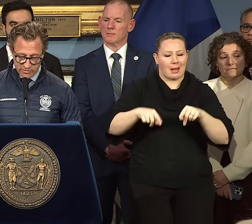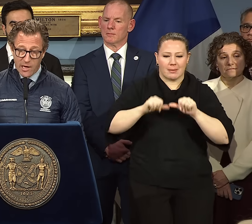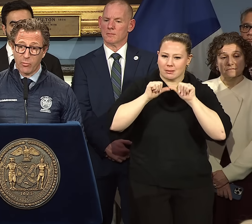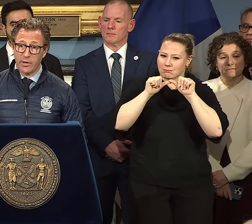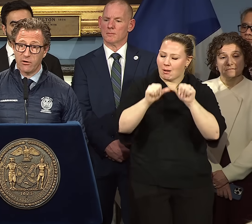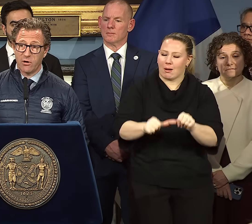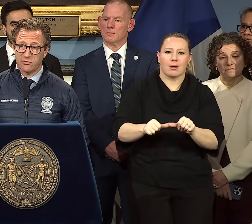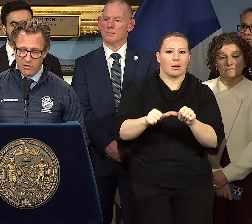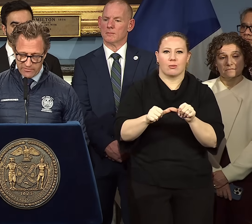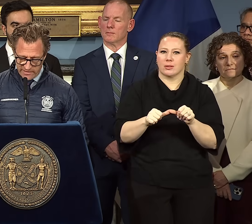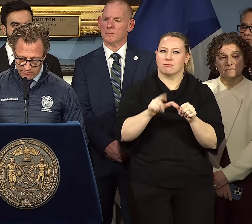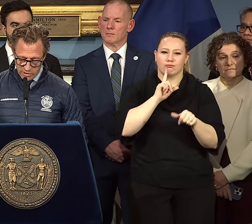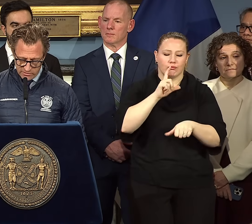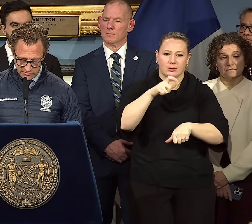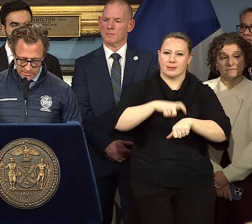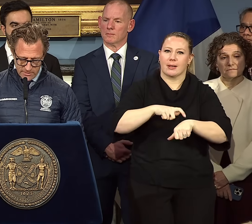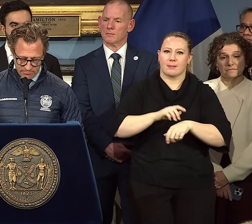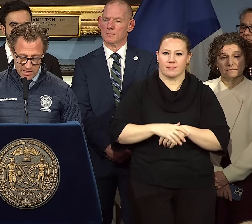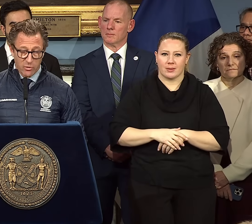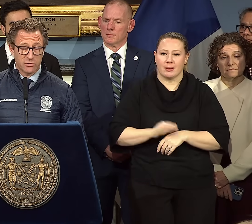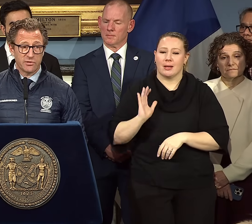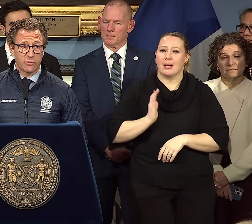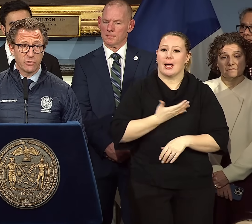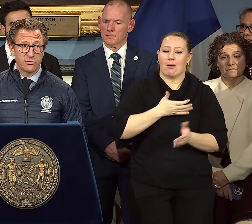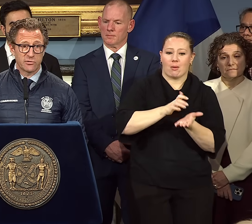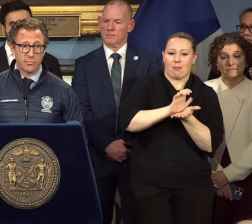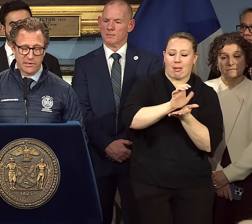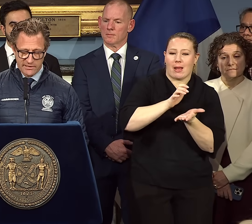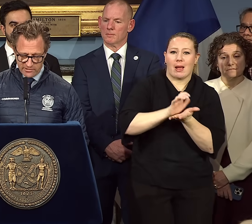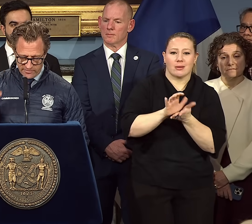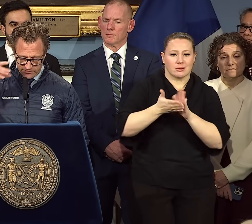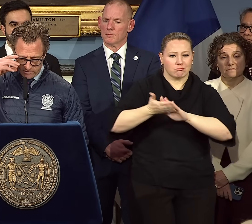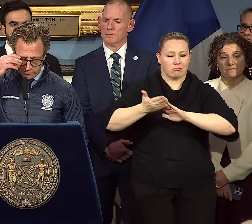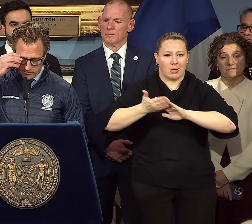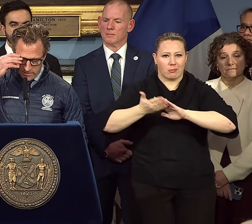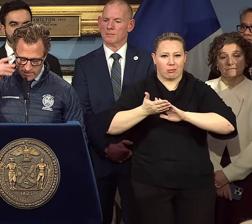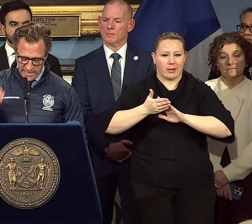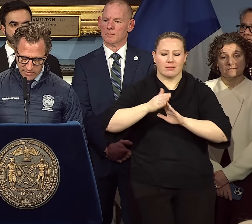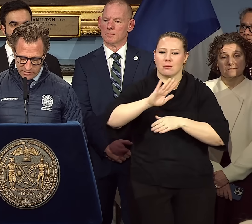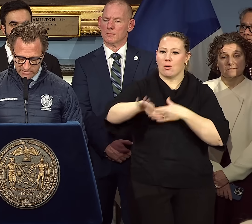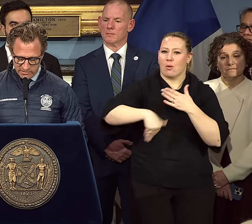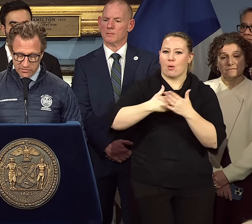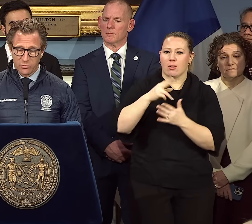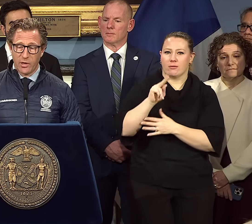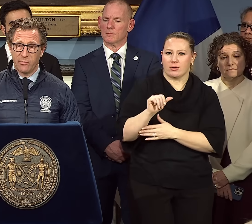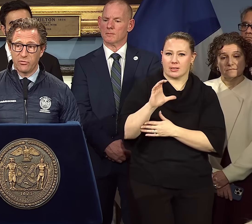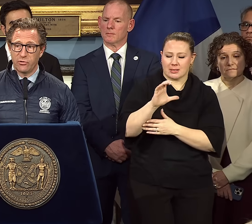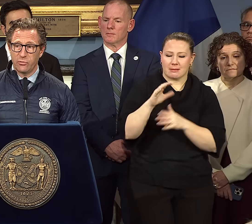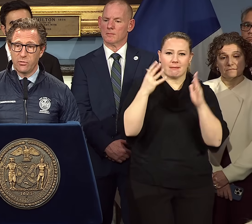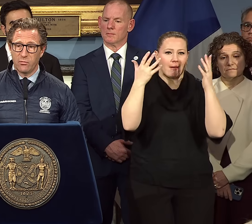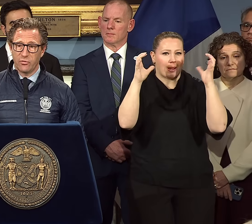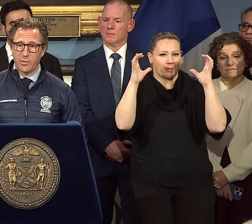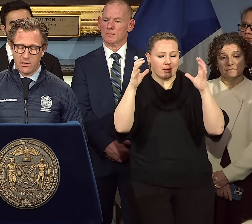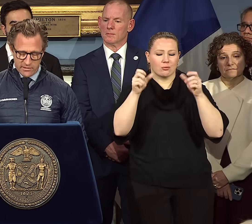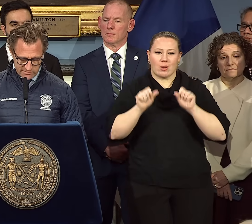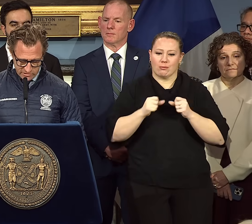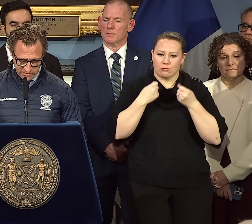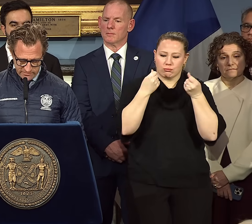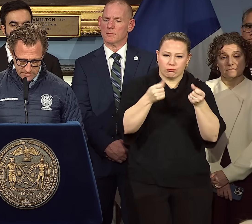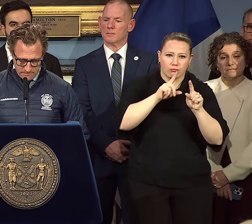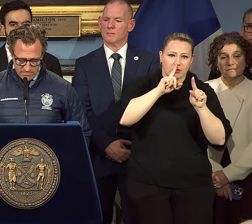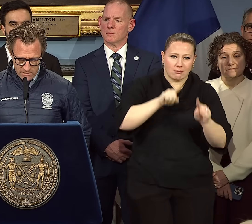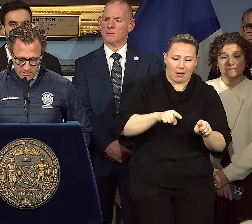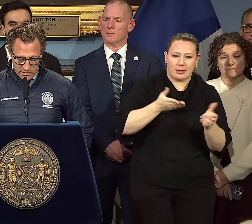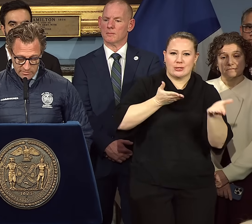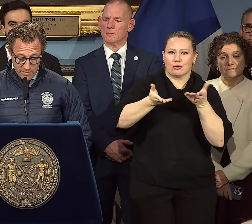plows were able to operate across all 5 boroughs. Emergency crews, police officers, ambulances were able to respond and